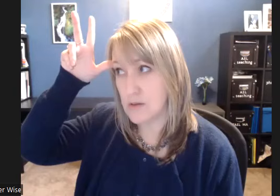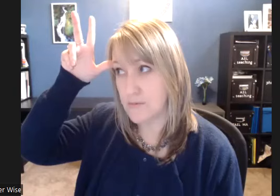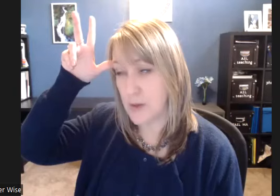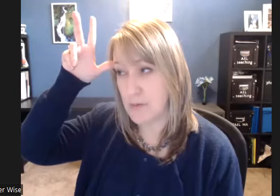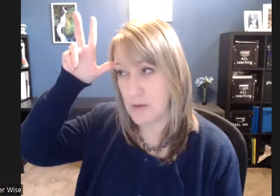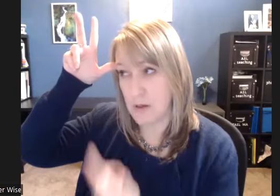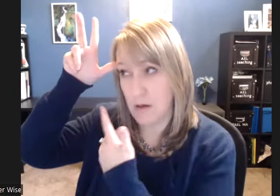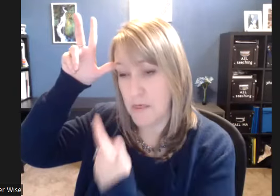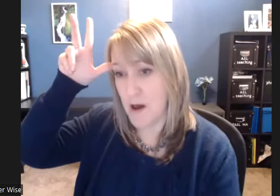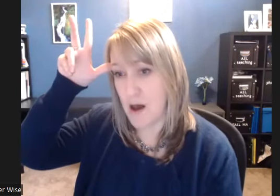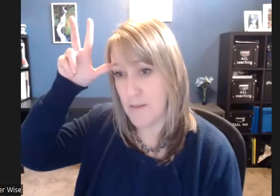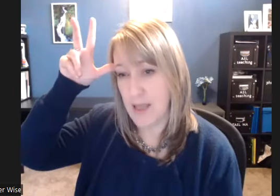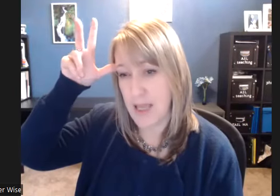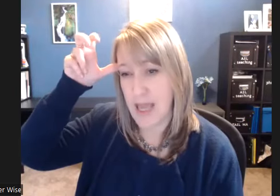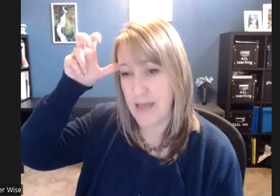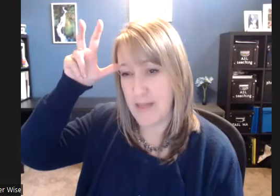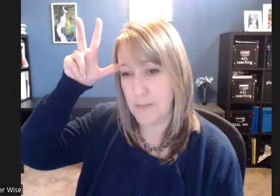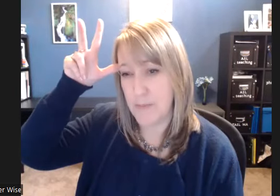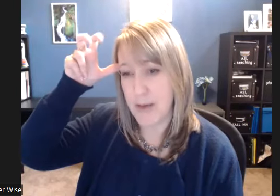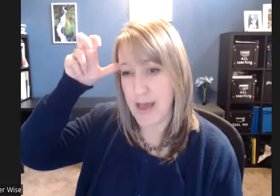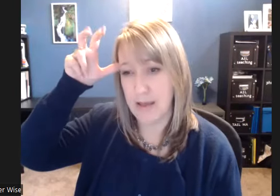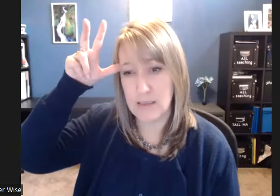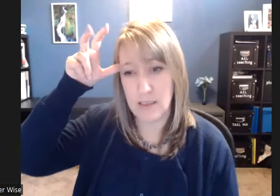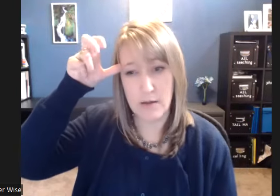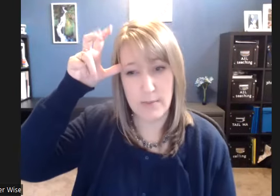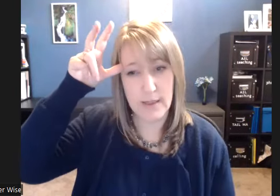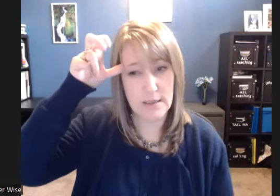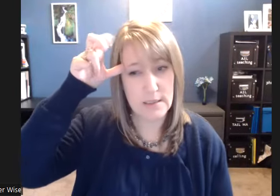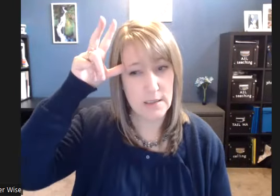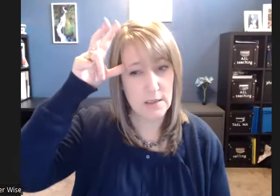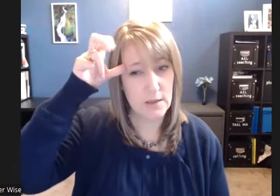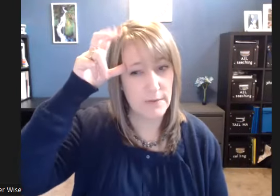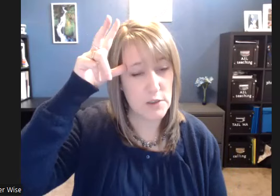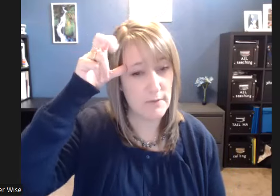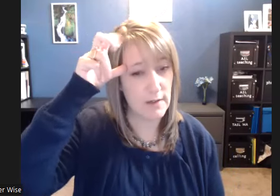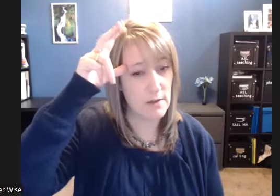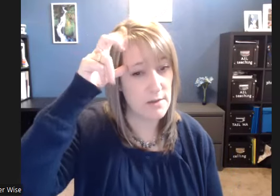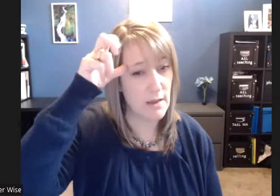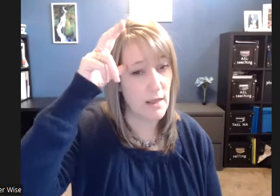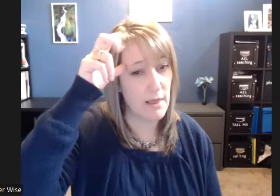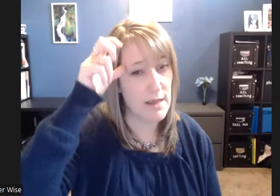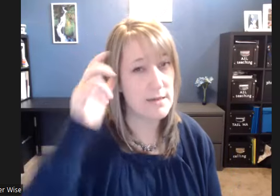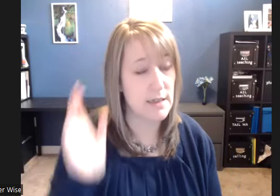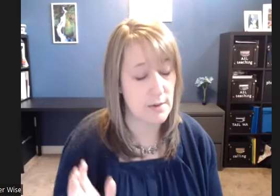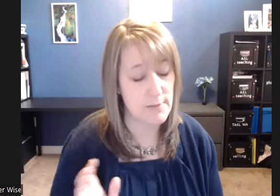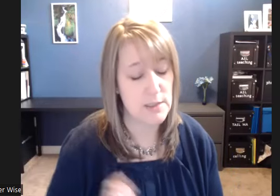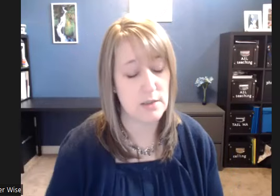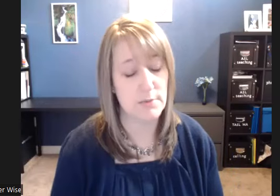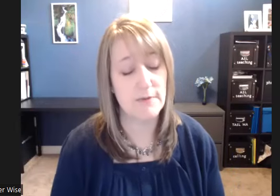your forehead with your thumb, and then bend a little bit your first 2 fingers. This, and I know I mentioned it